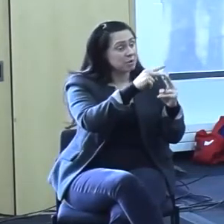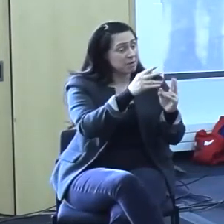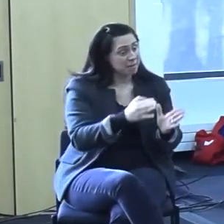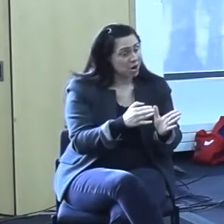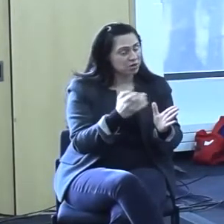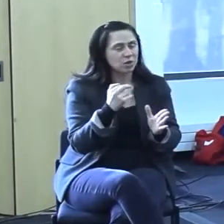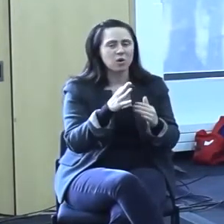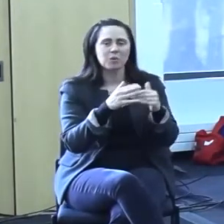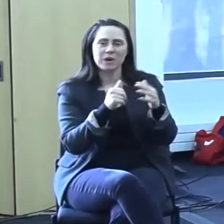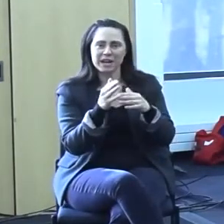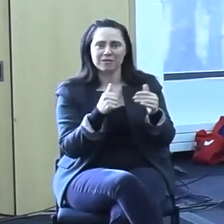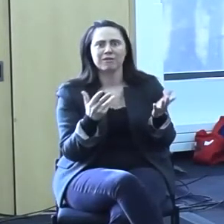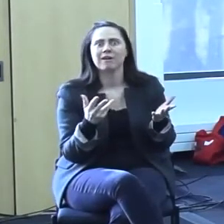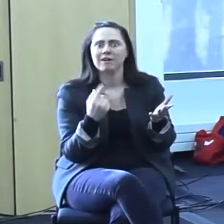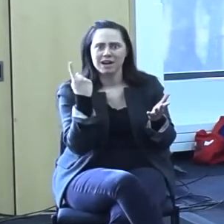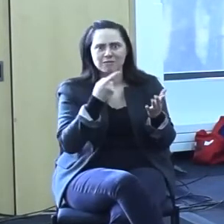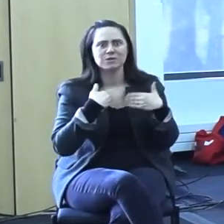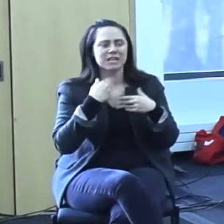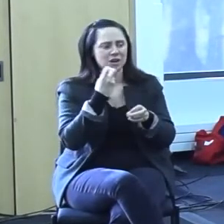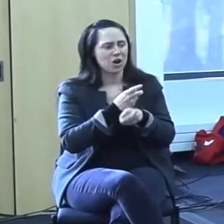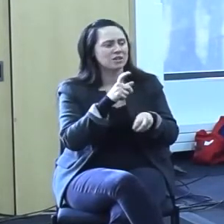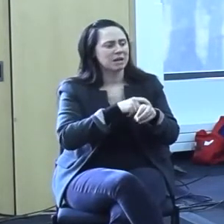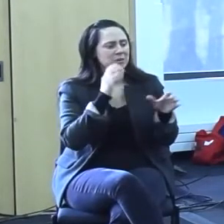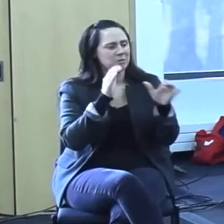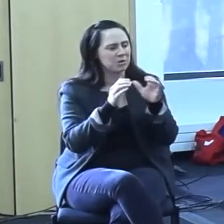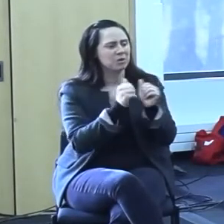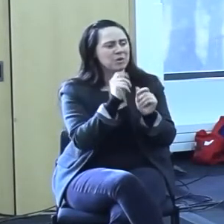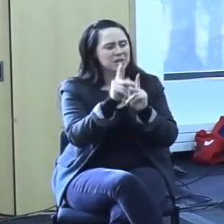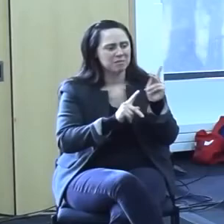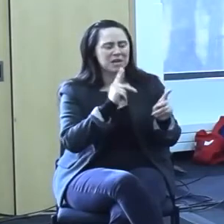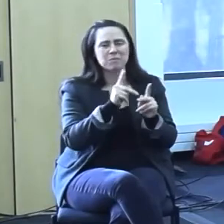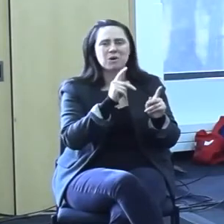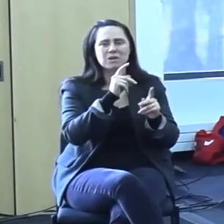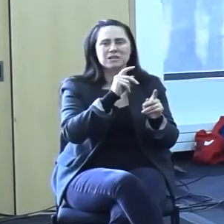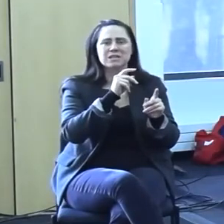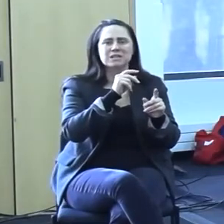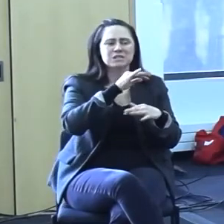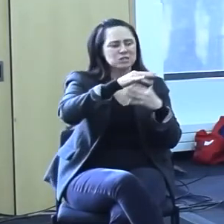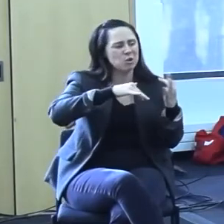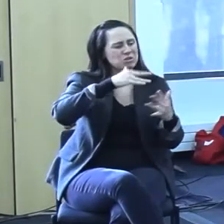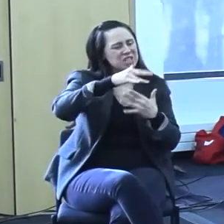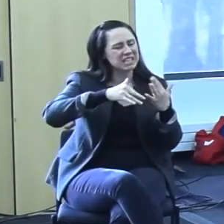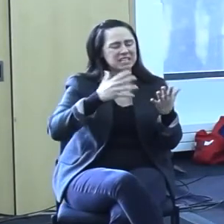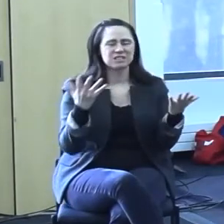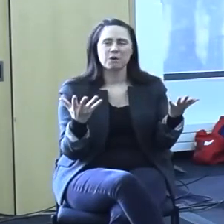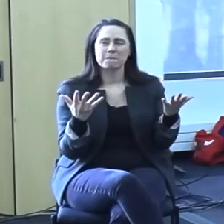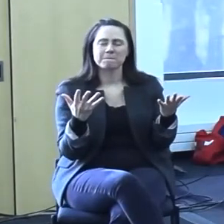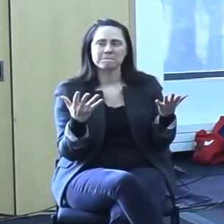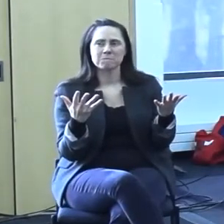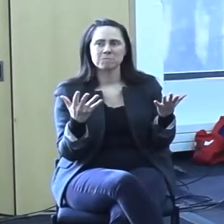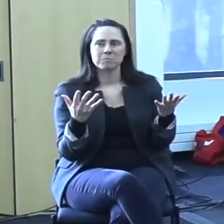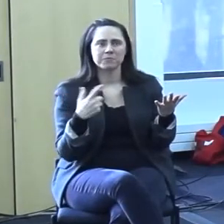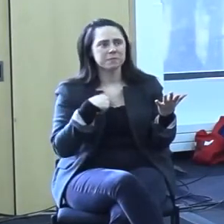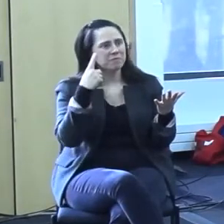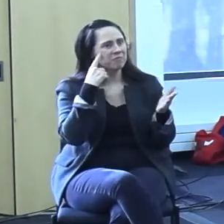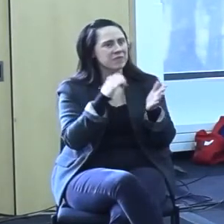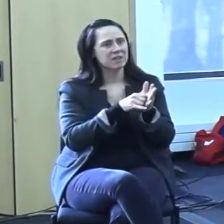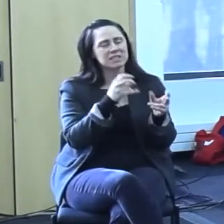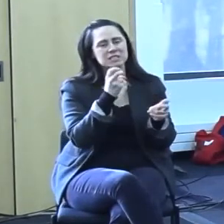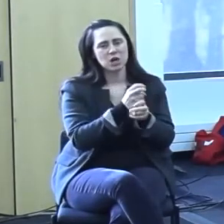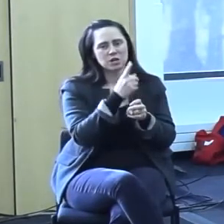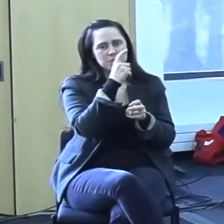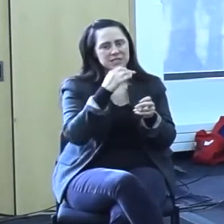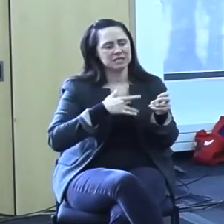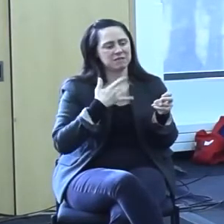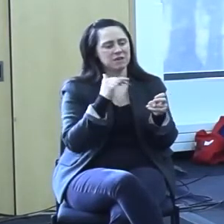partner or whatever. I've always had a hard time communicating with people socially. So I think that it's just hard